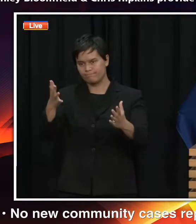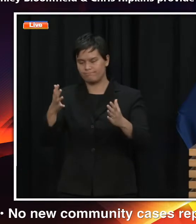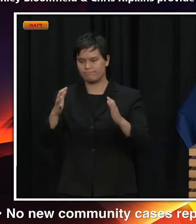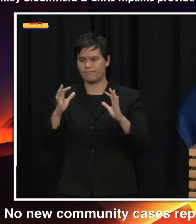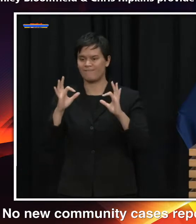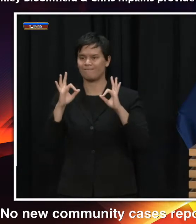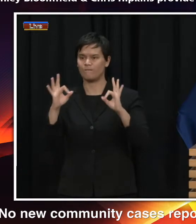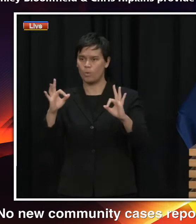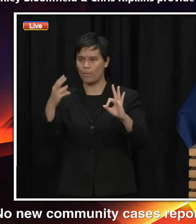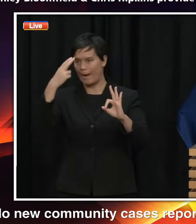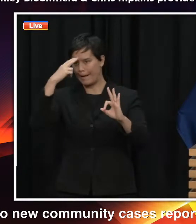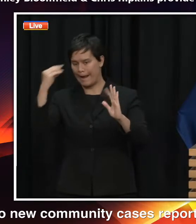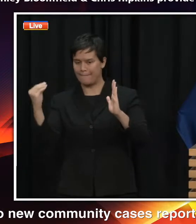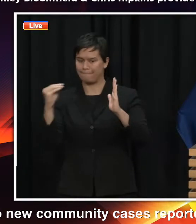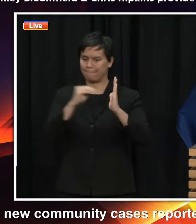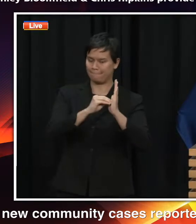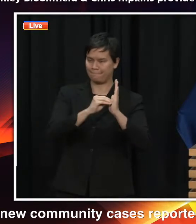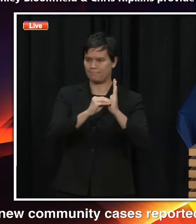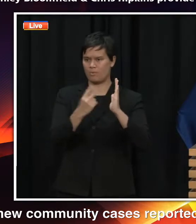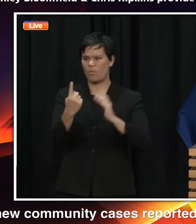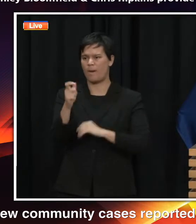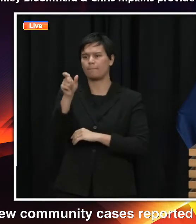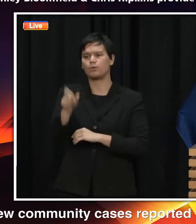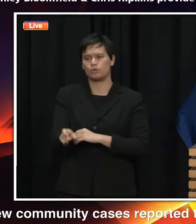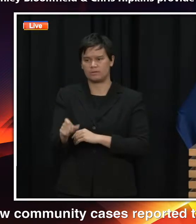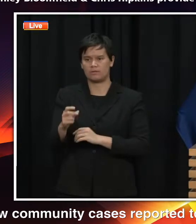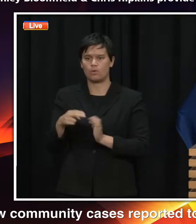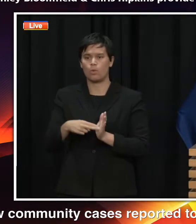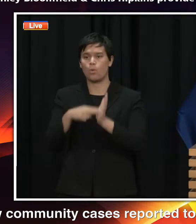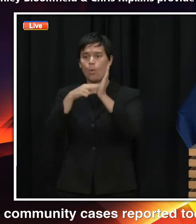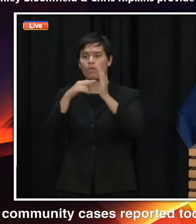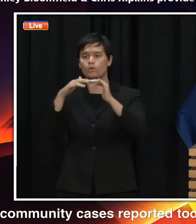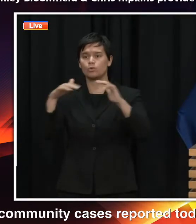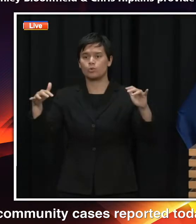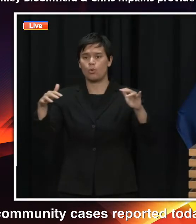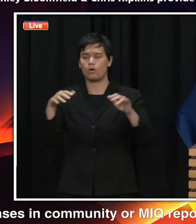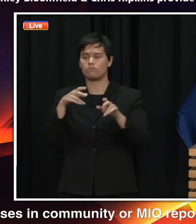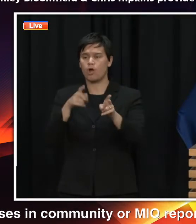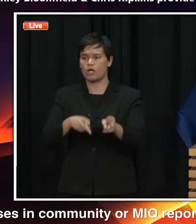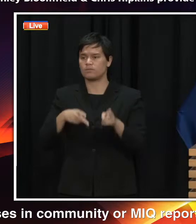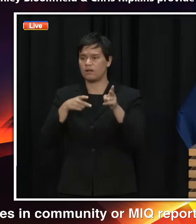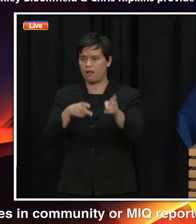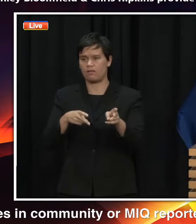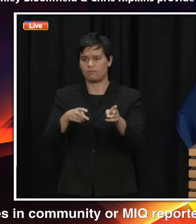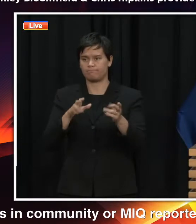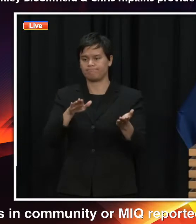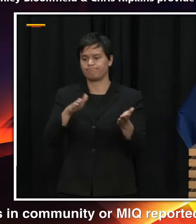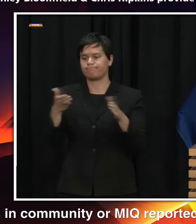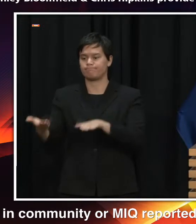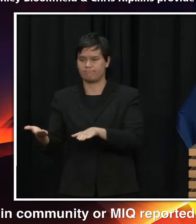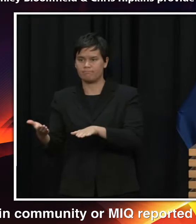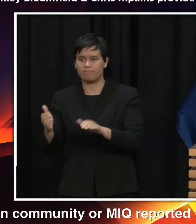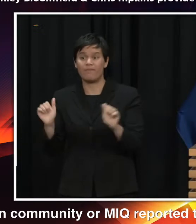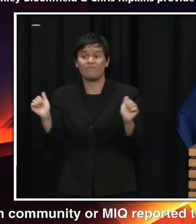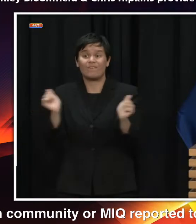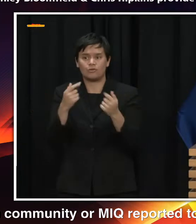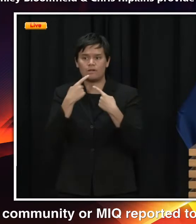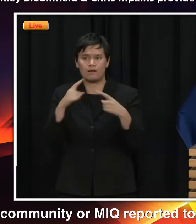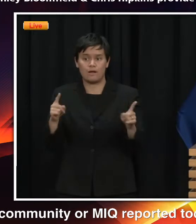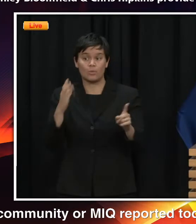the sad death of a patient with COVID-19 at North Shore Hospital, which we first announced on Saturday the 13th of